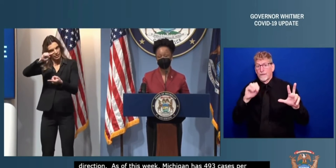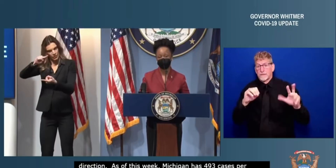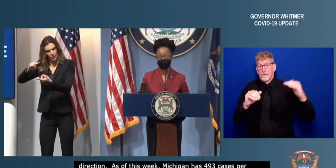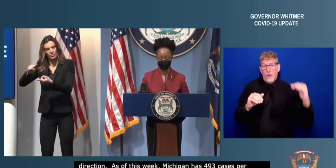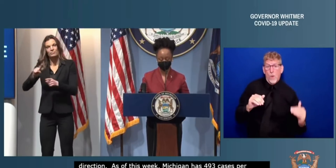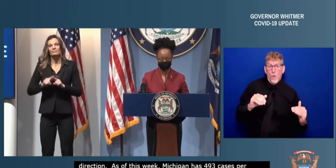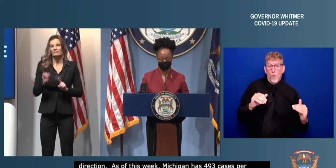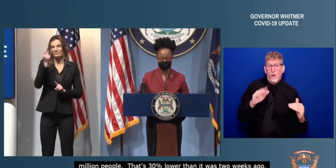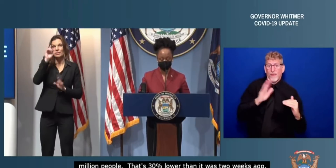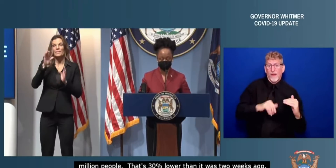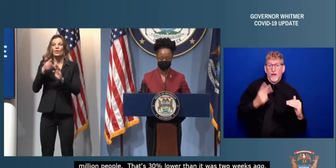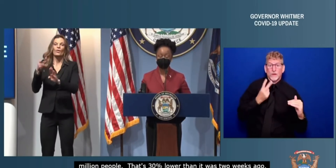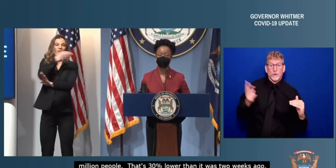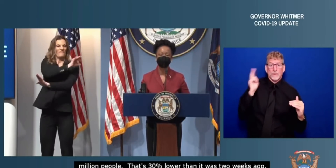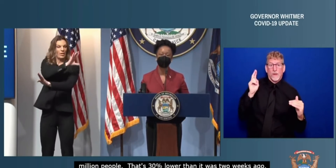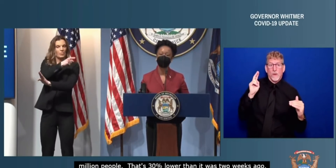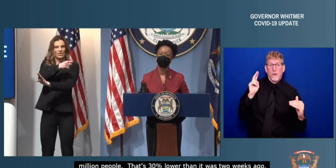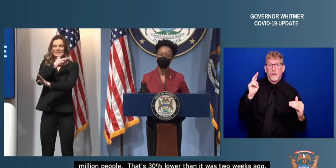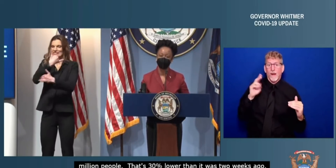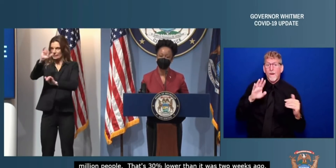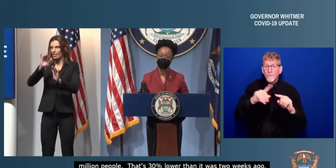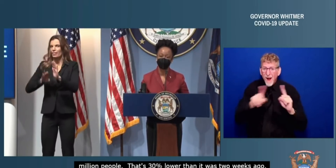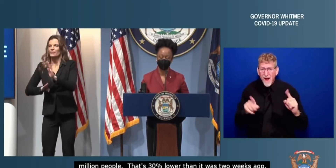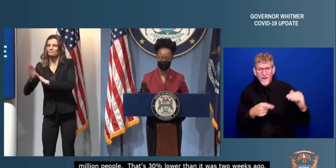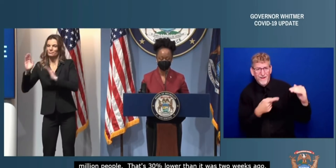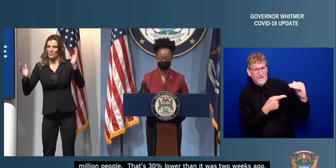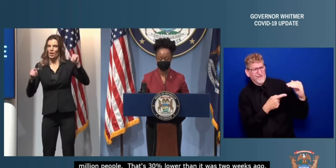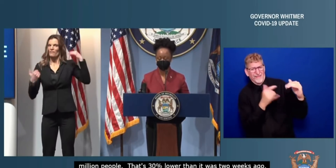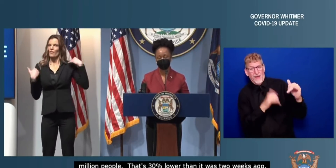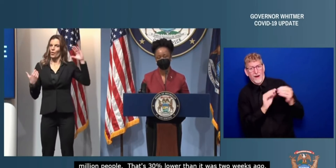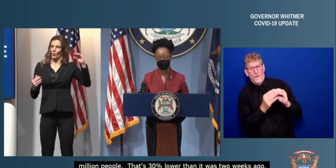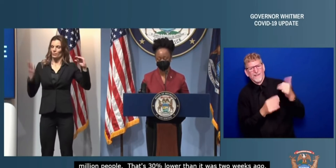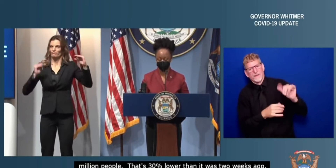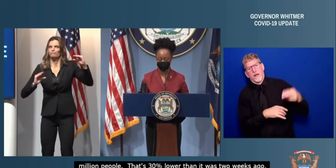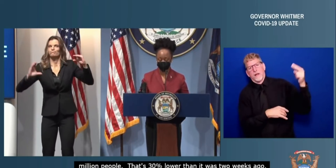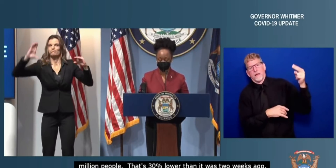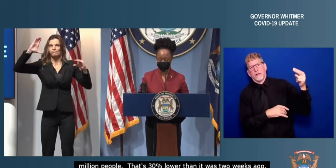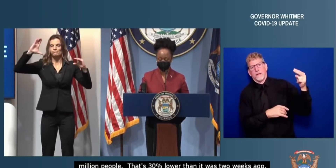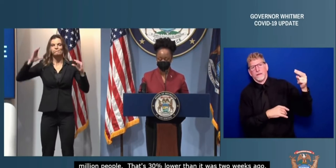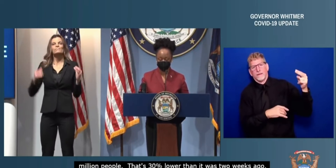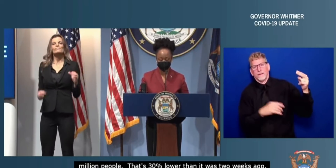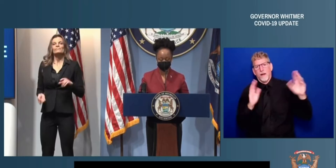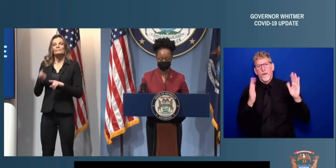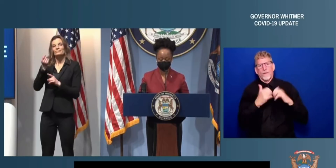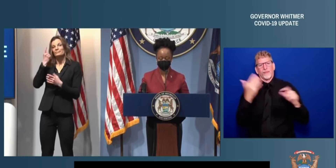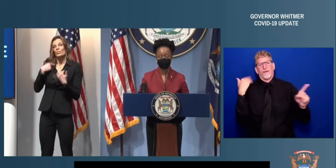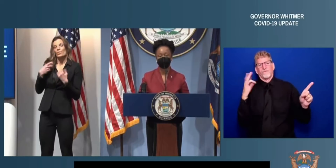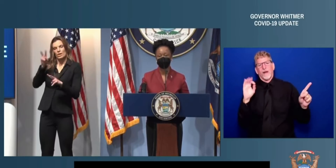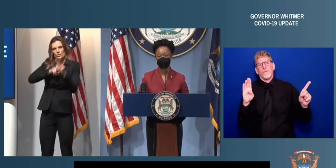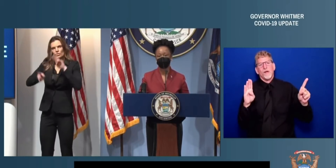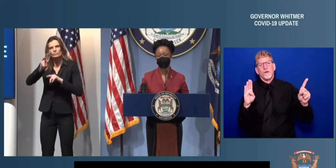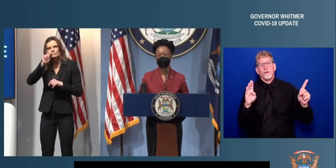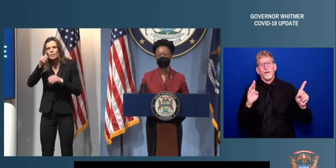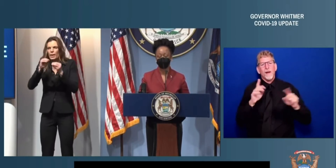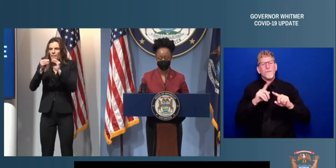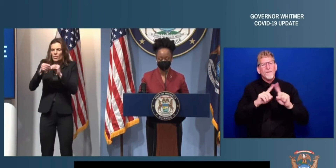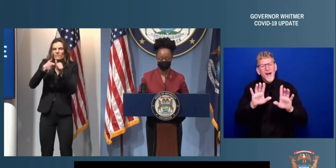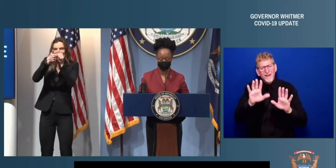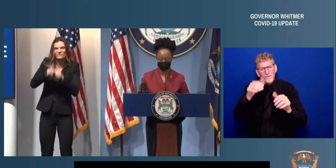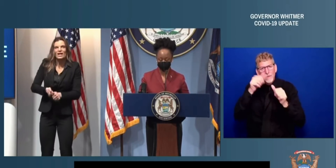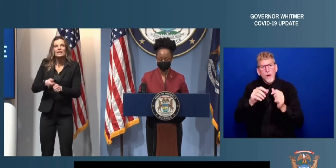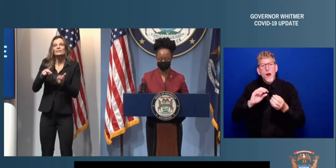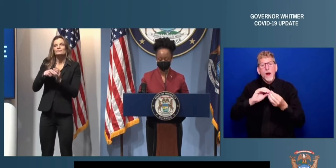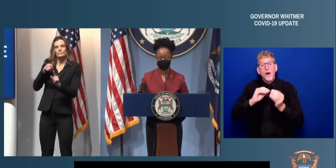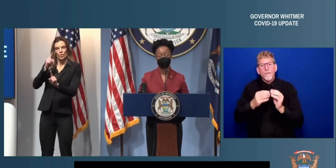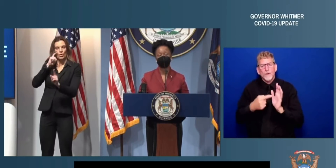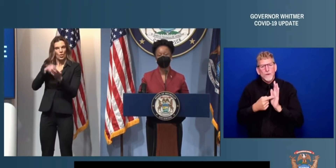of February. Data still indicates that we have broad community spread. This includes spread of the more easily